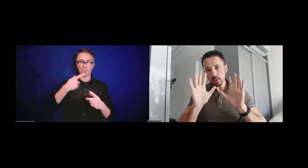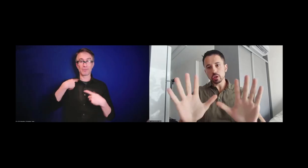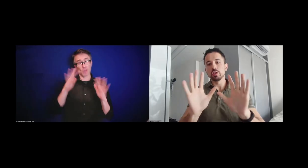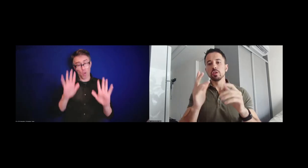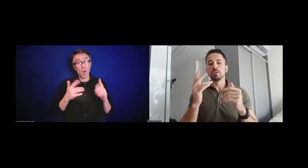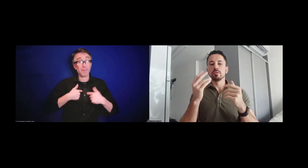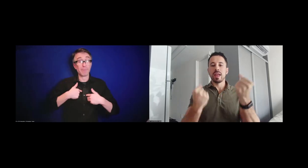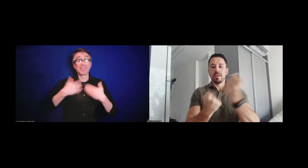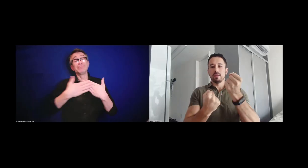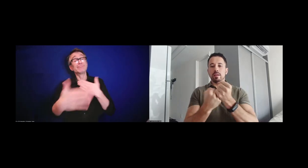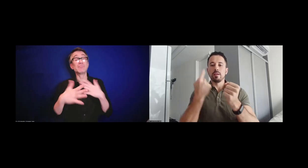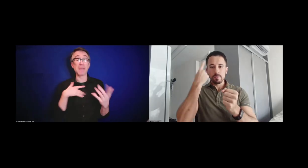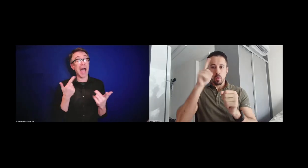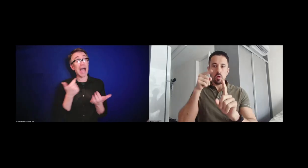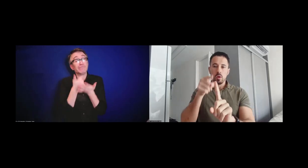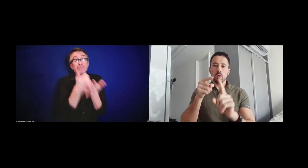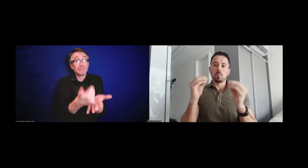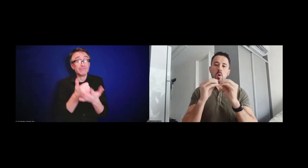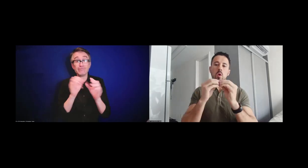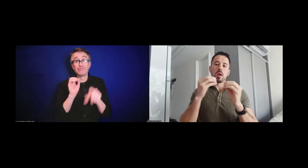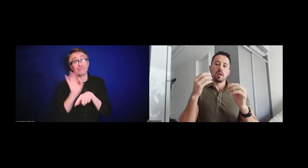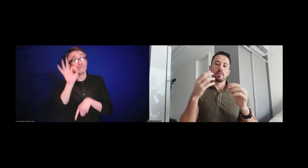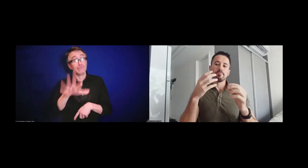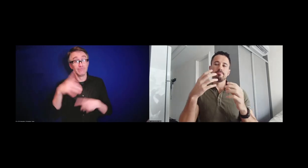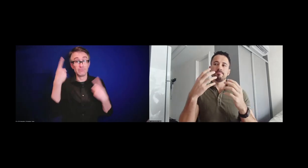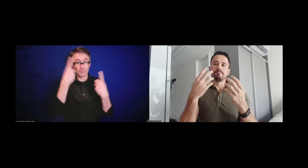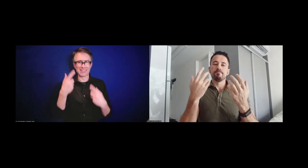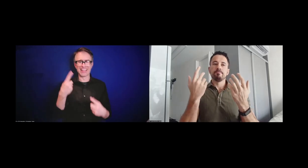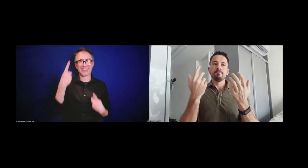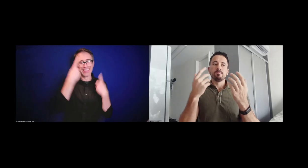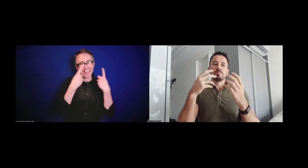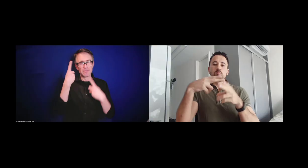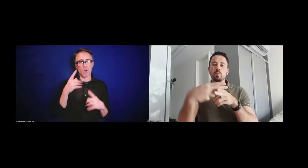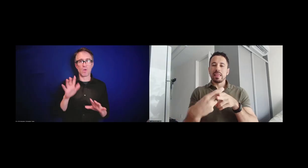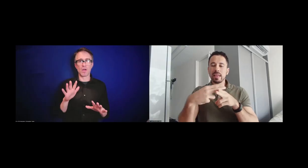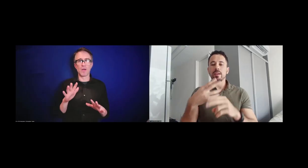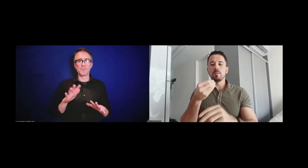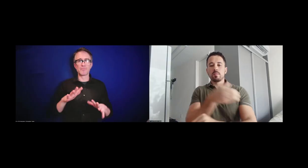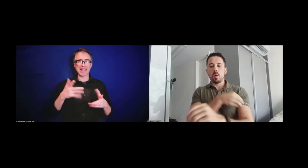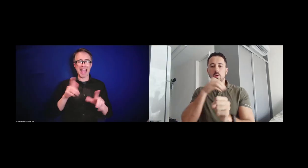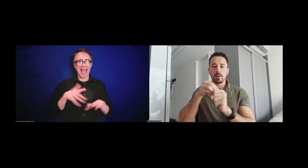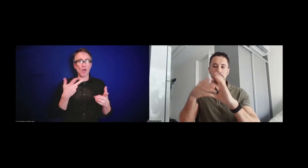told. So for me, I'm really pushing advocacy for more